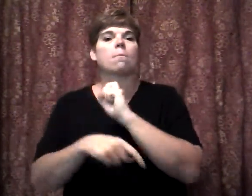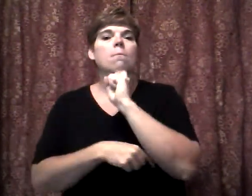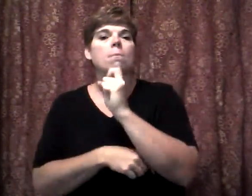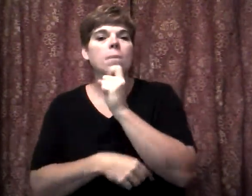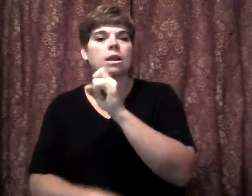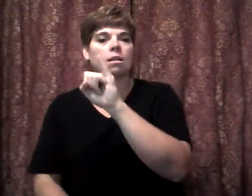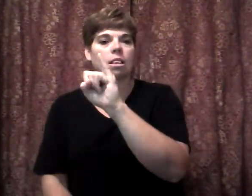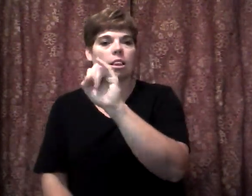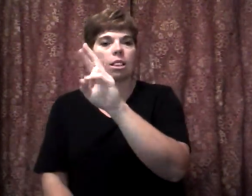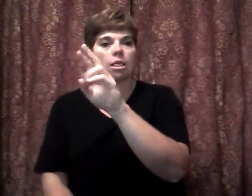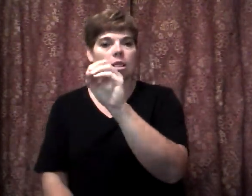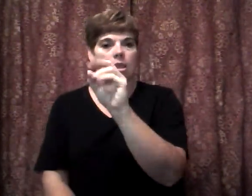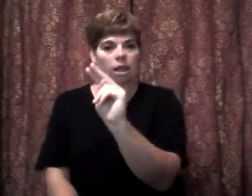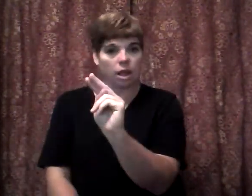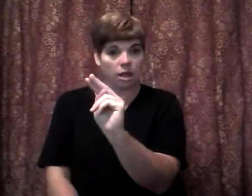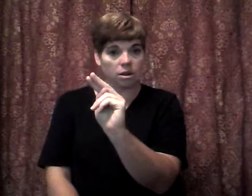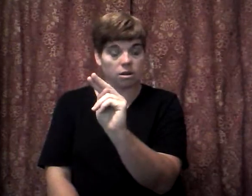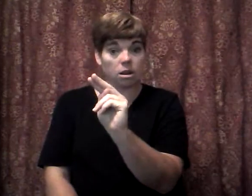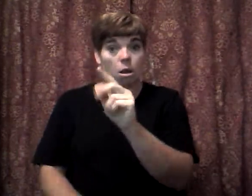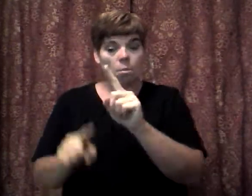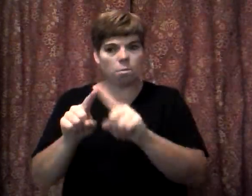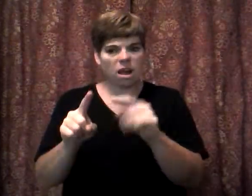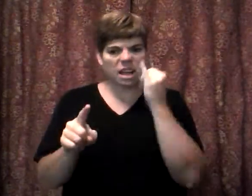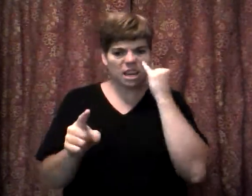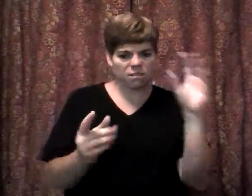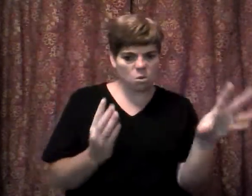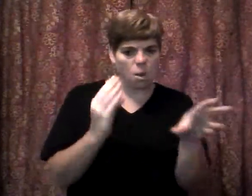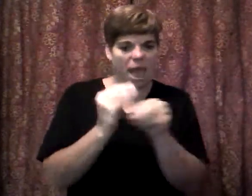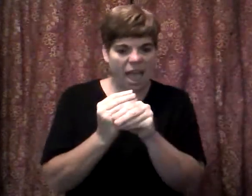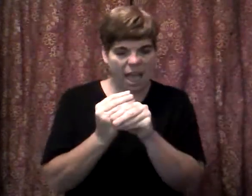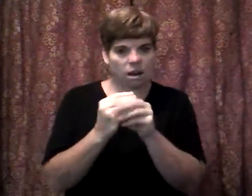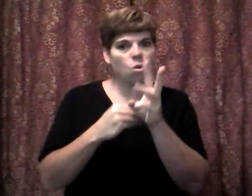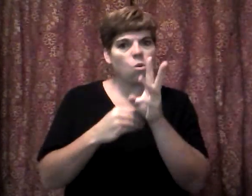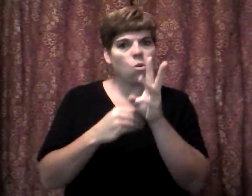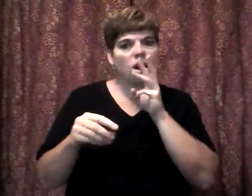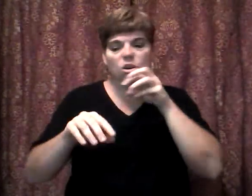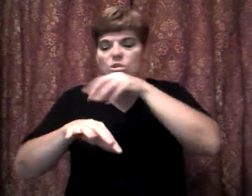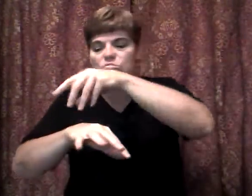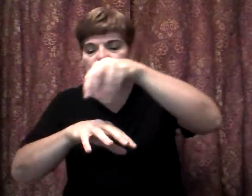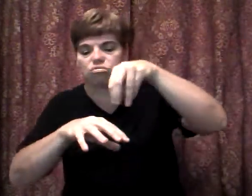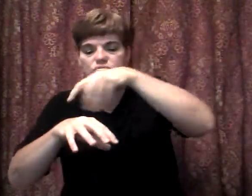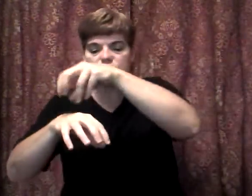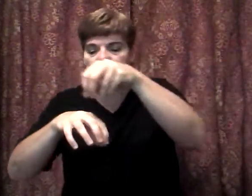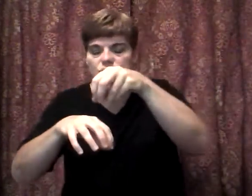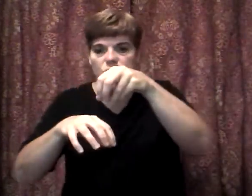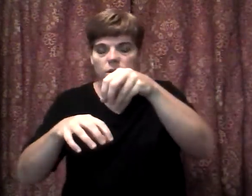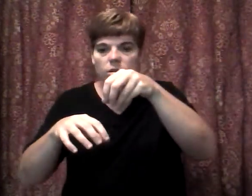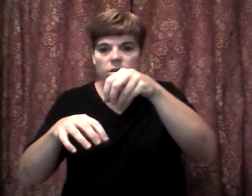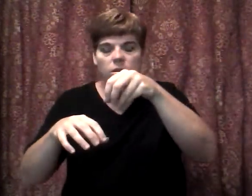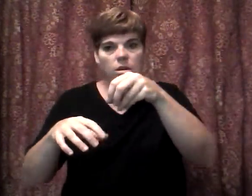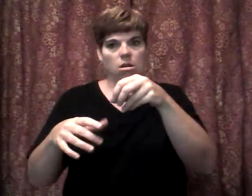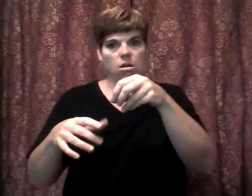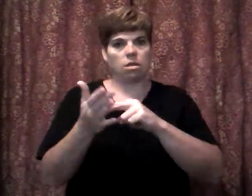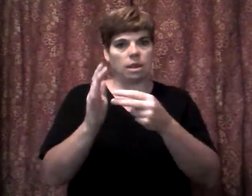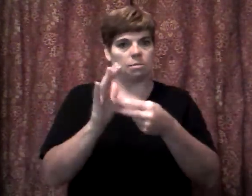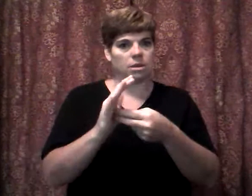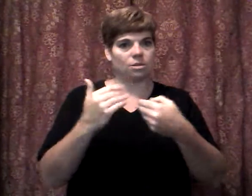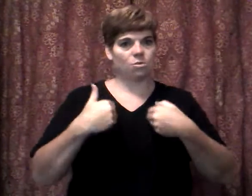add oxygen and water to the iron chain, you get something called rust. Now, rust is